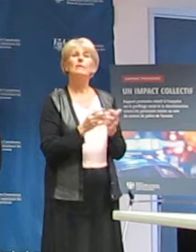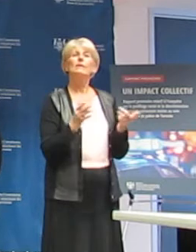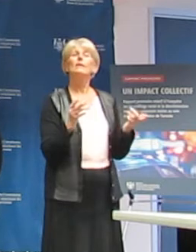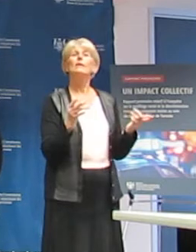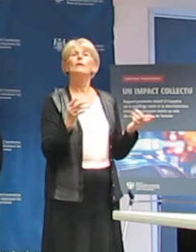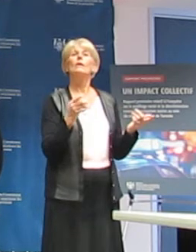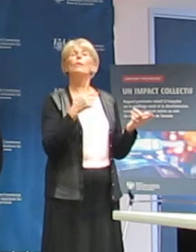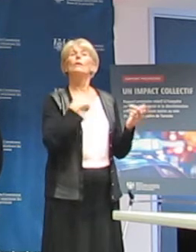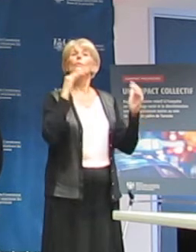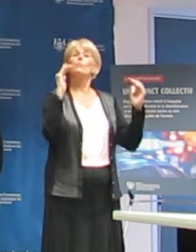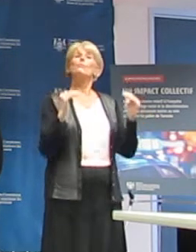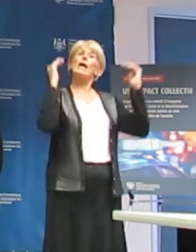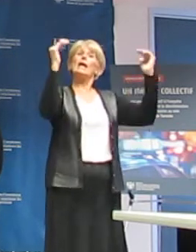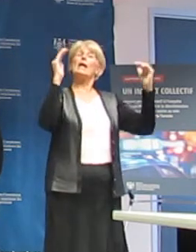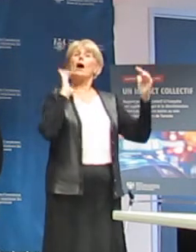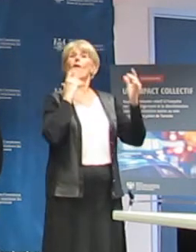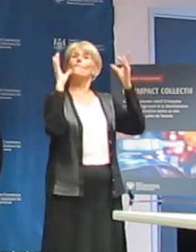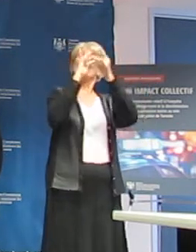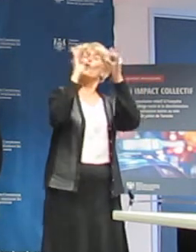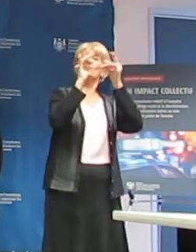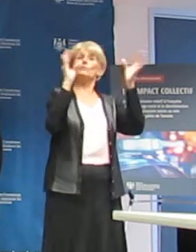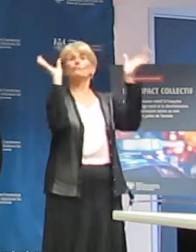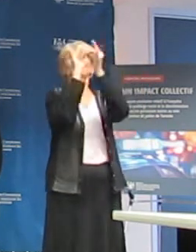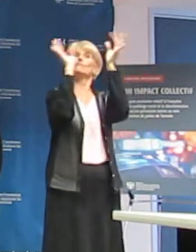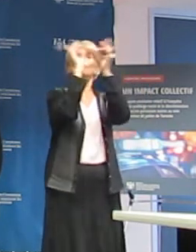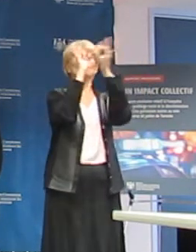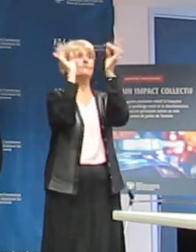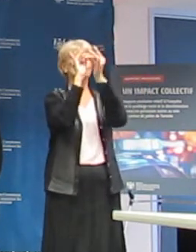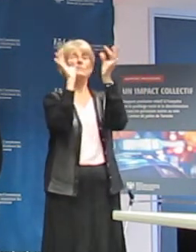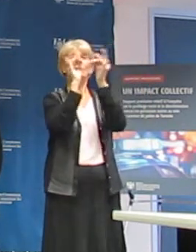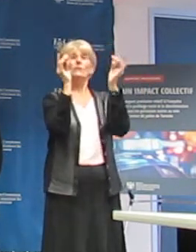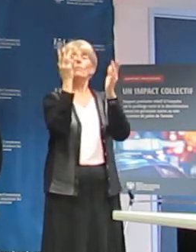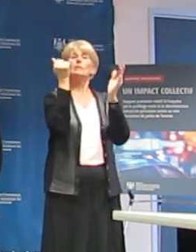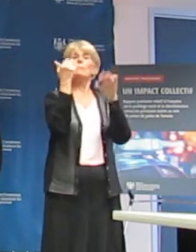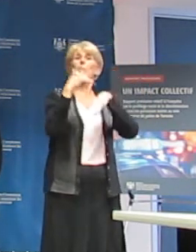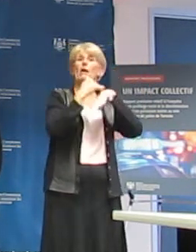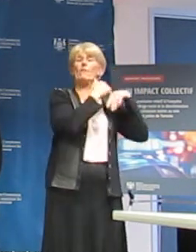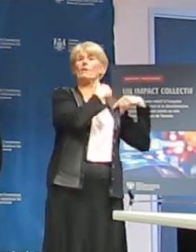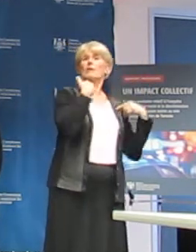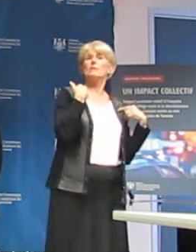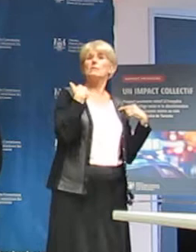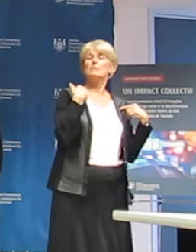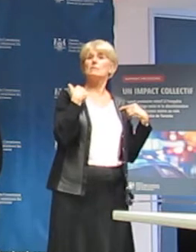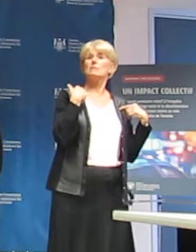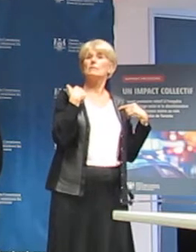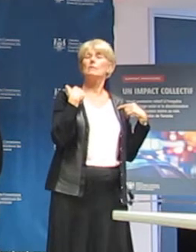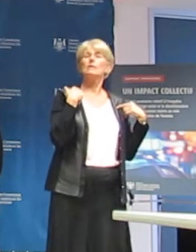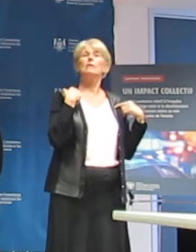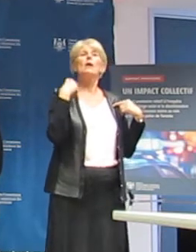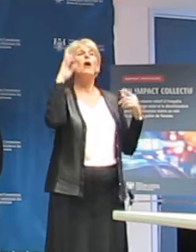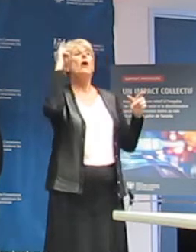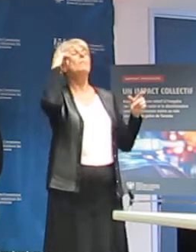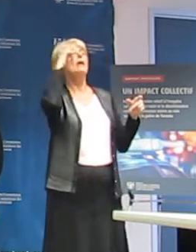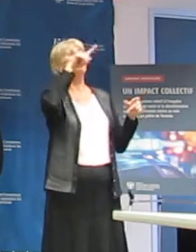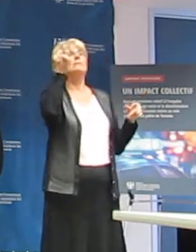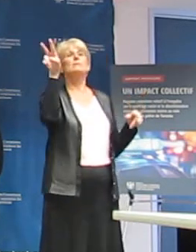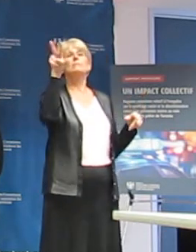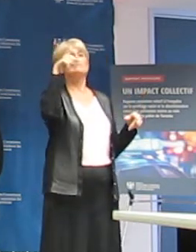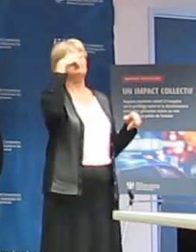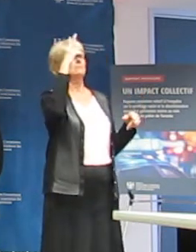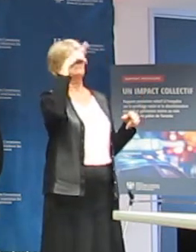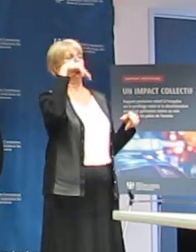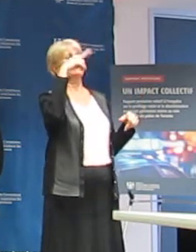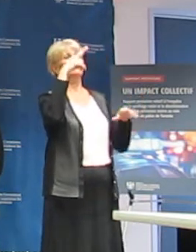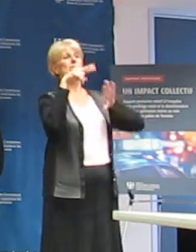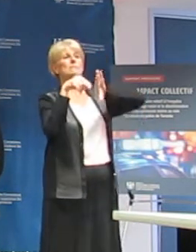we raise our voices to speak about what ails us, indifferent politicians render